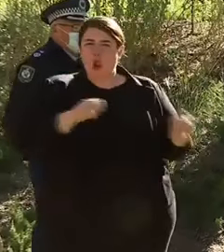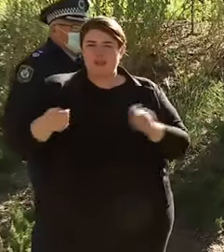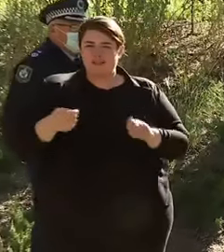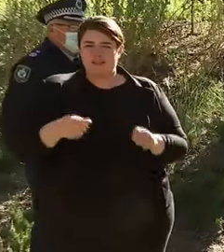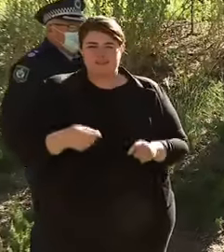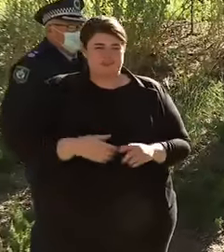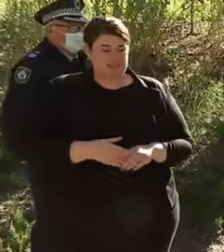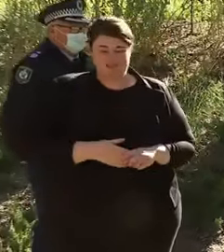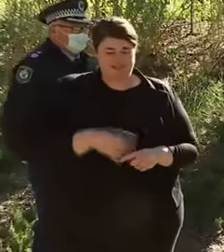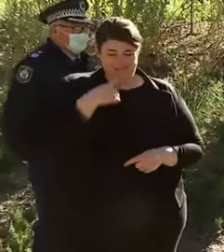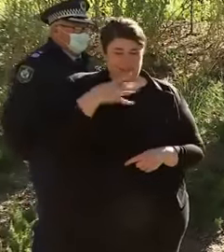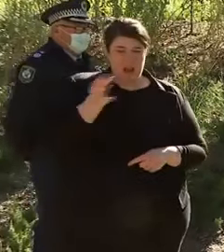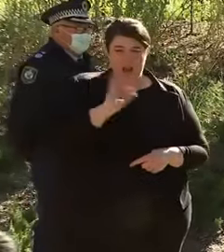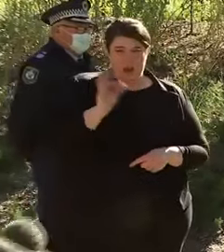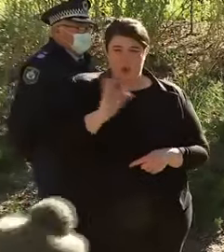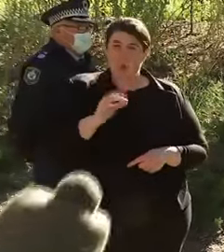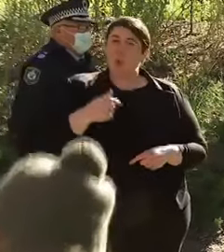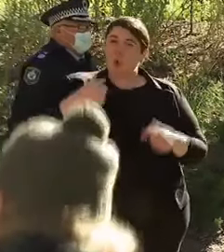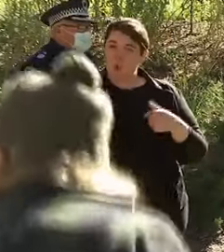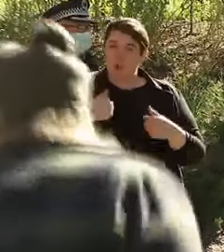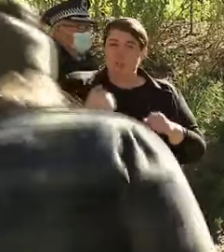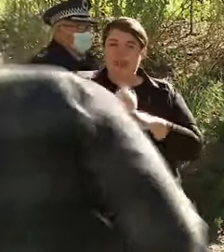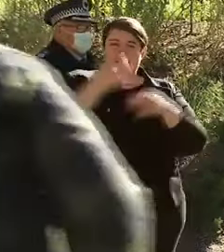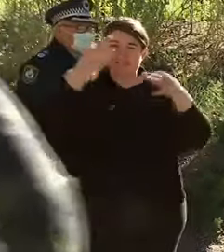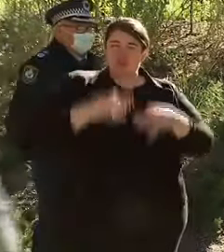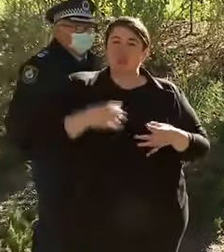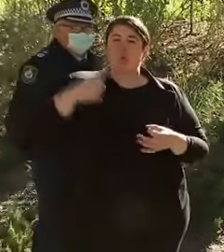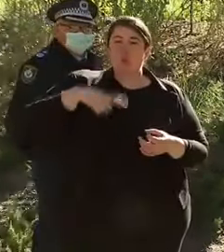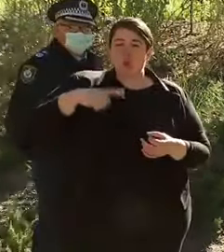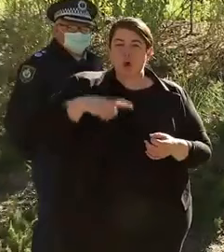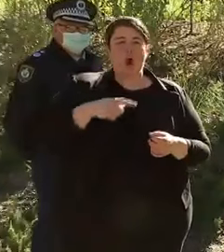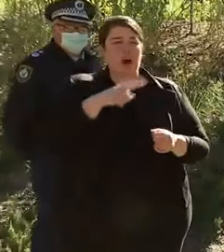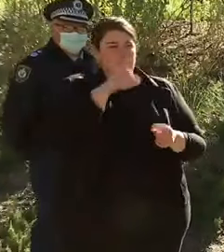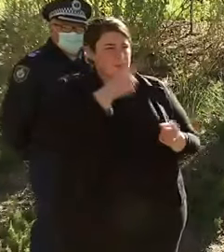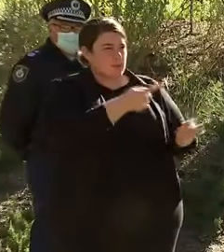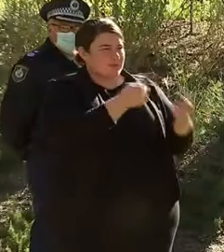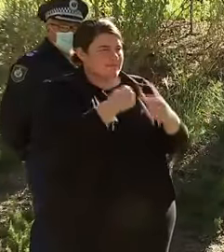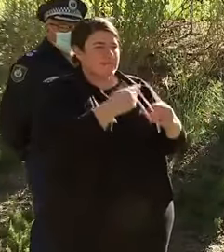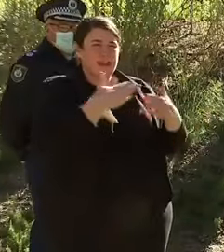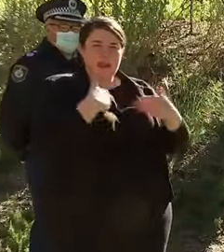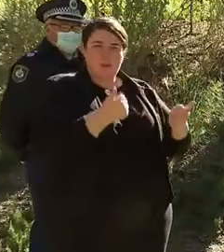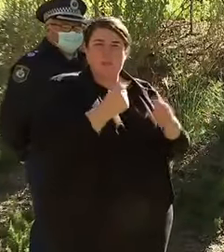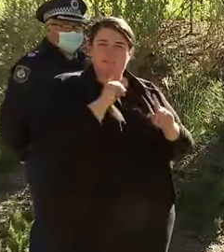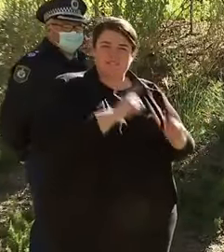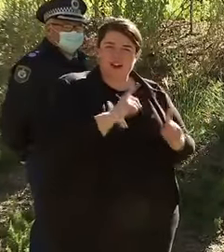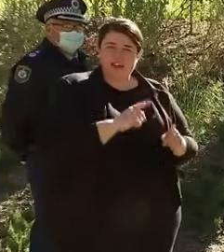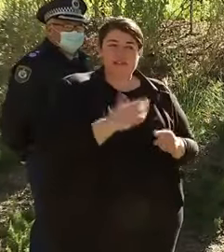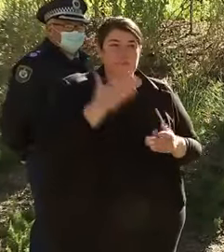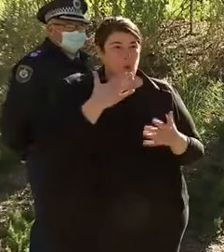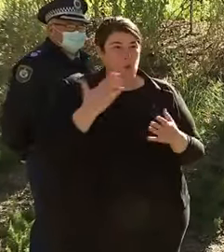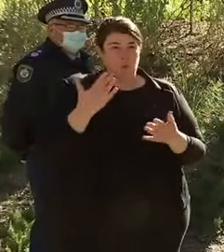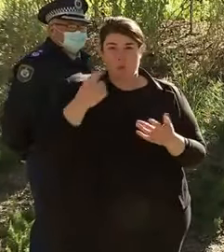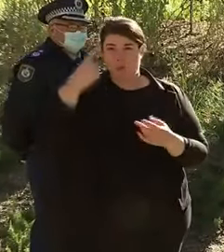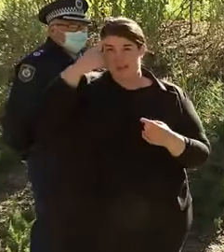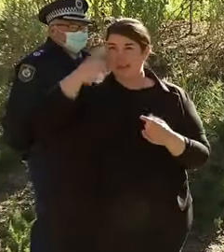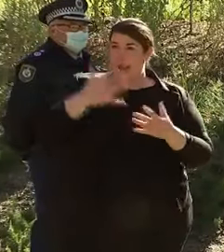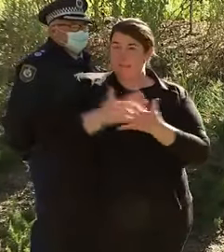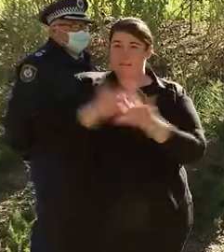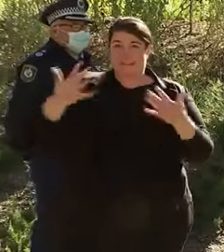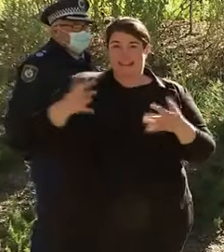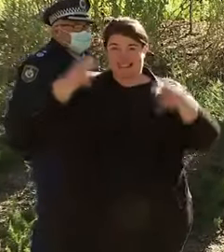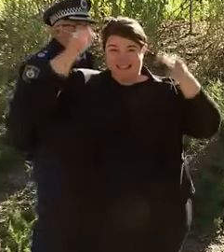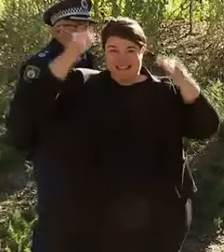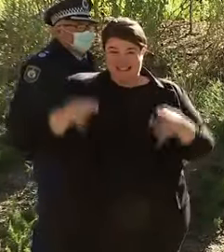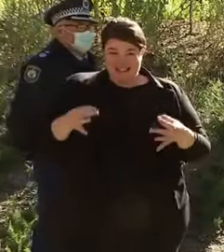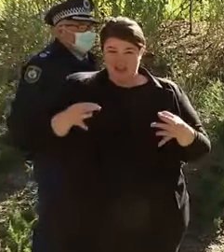decision we've taken, because all of it's been based on the health advice. But also, when you're making a major decision to lock